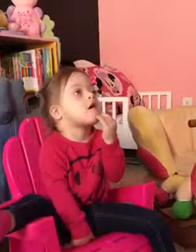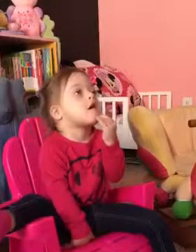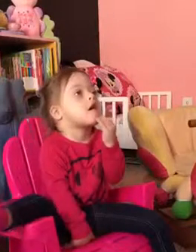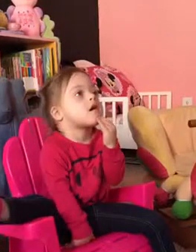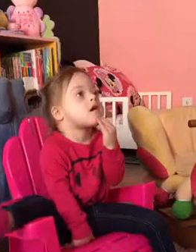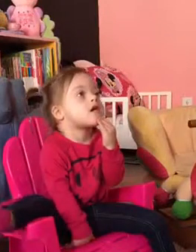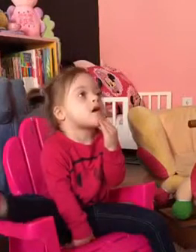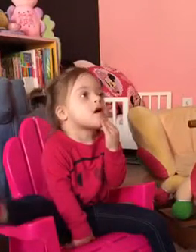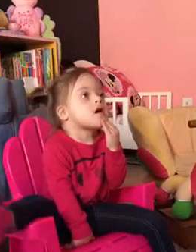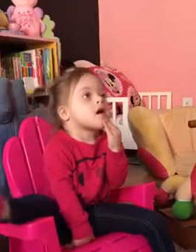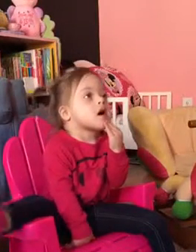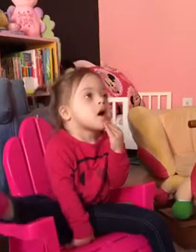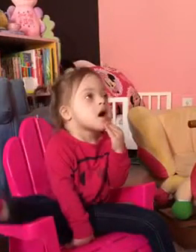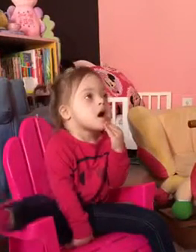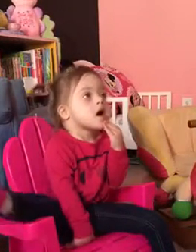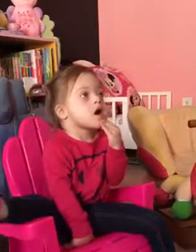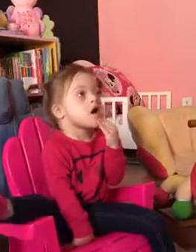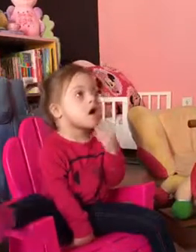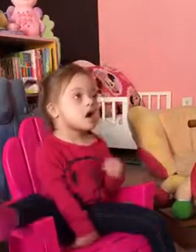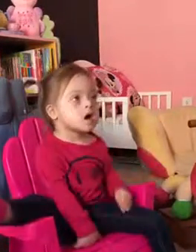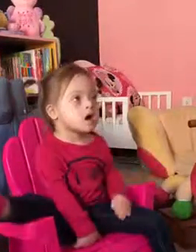Open your hand and touch your thumb and your chin willning How Is can think? Lovers